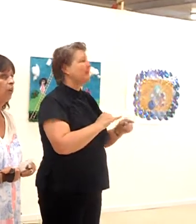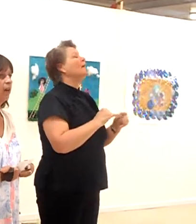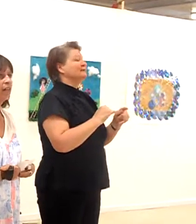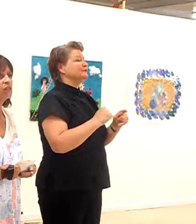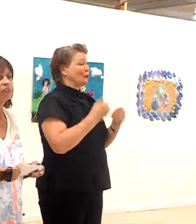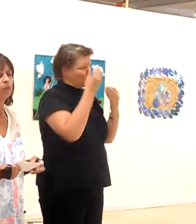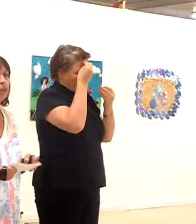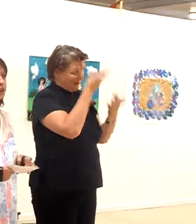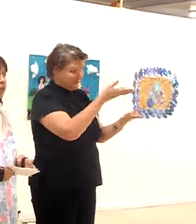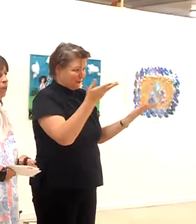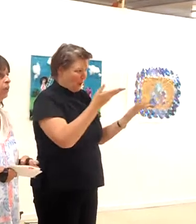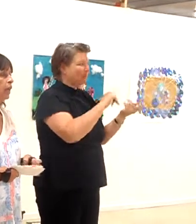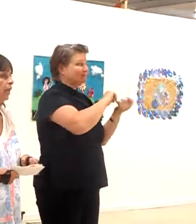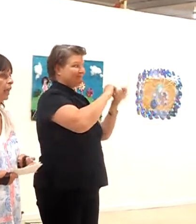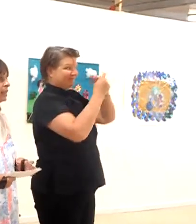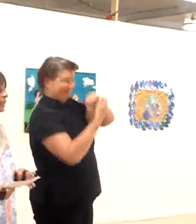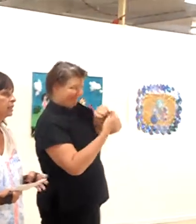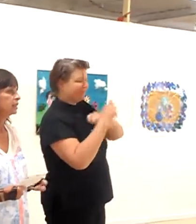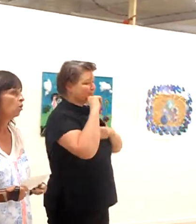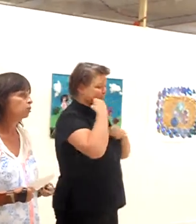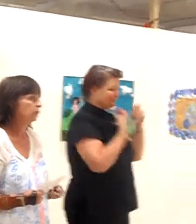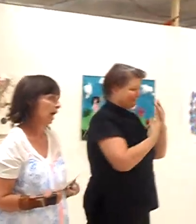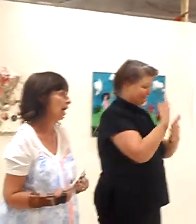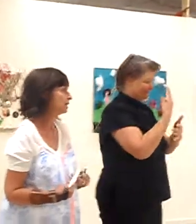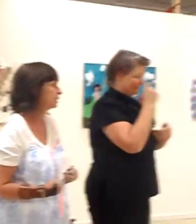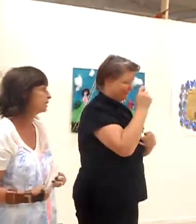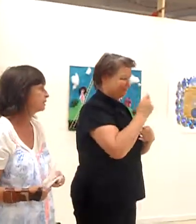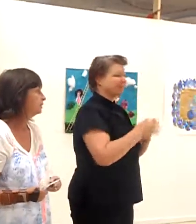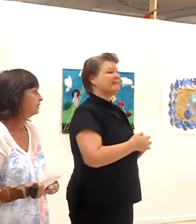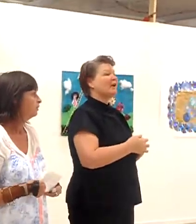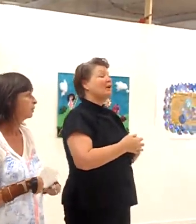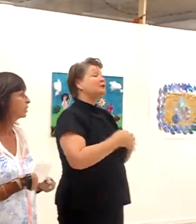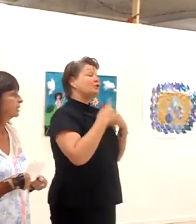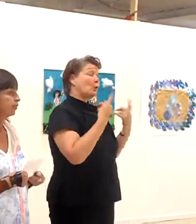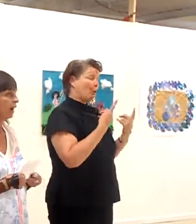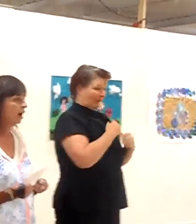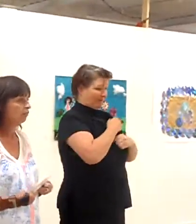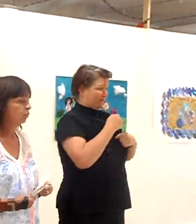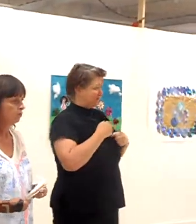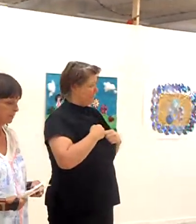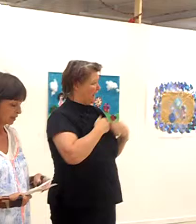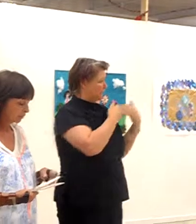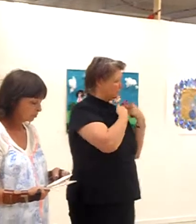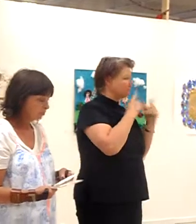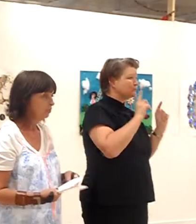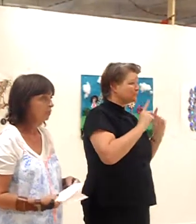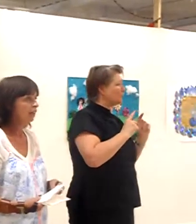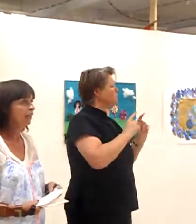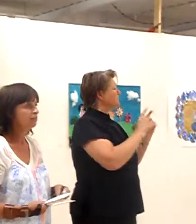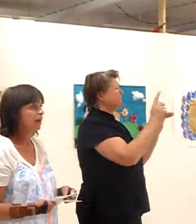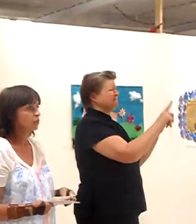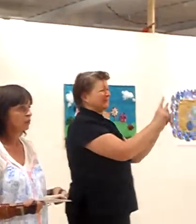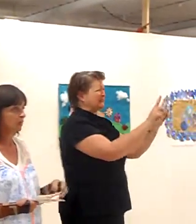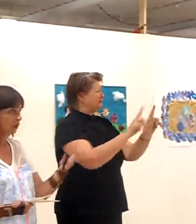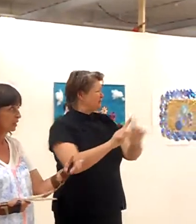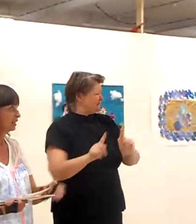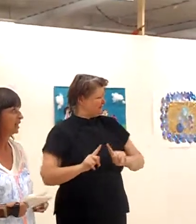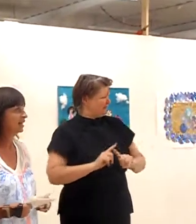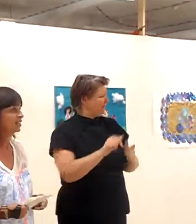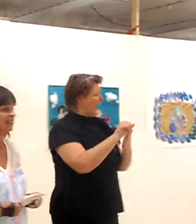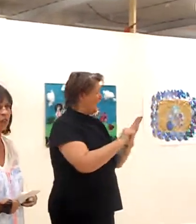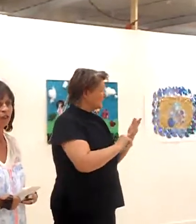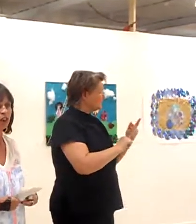So one of the things we do is consult with artists from across different art forms. And Martin Sawtell,